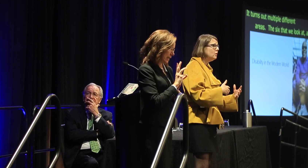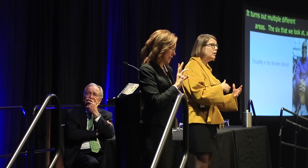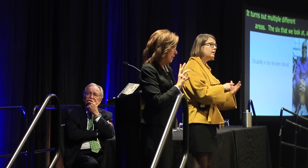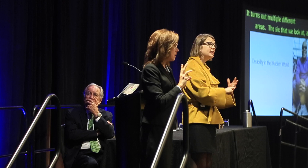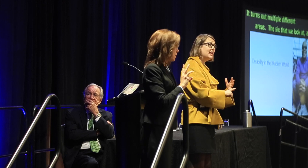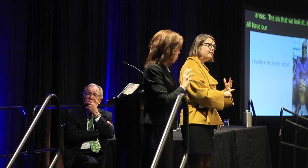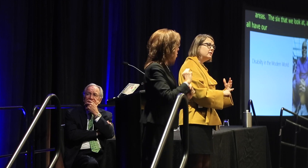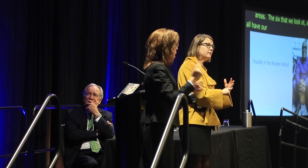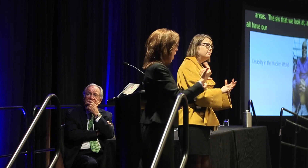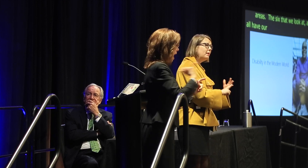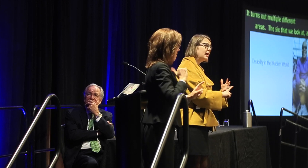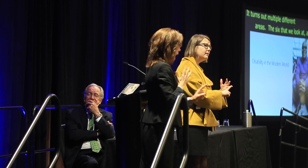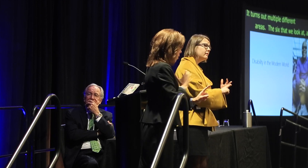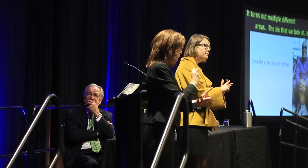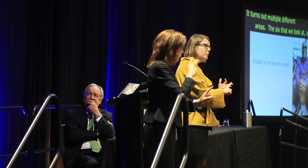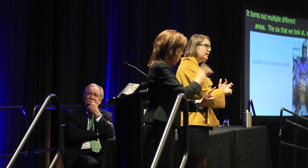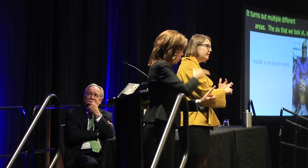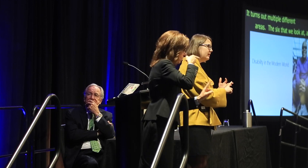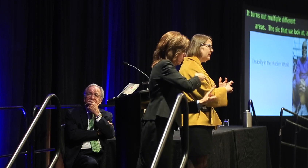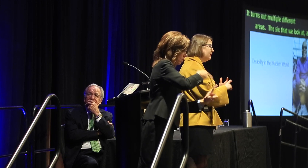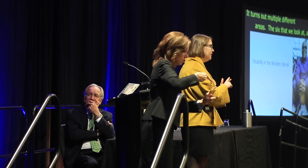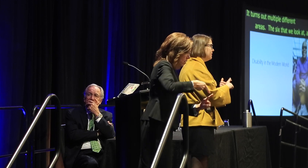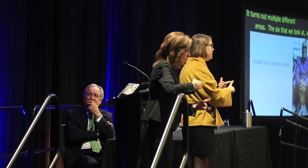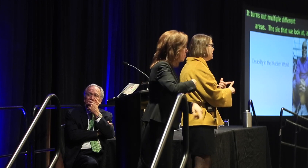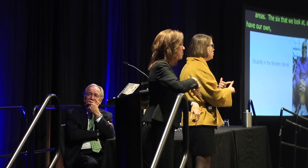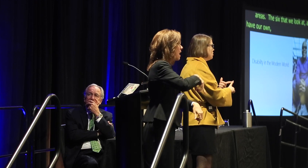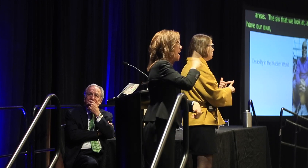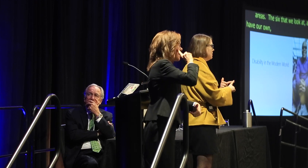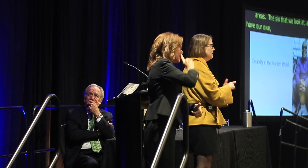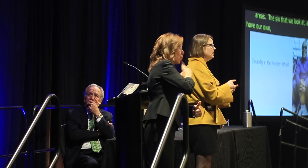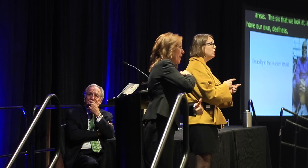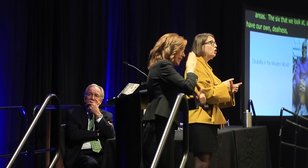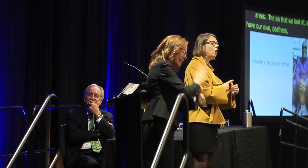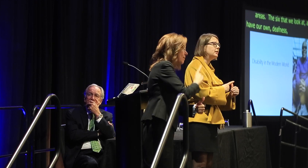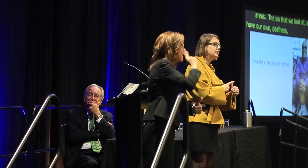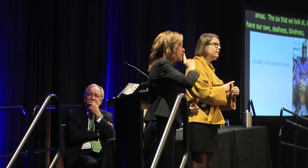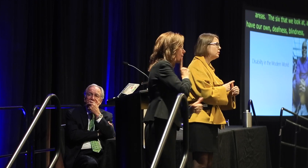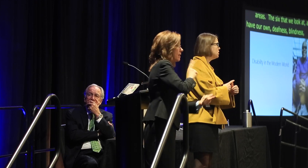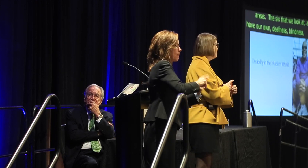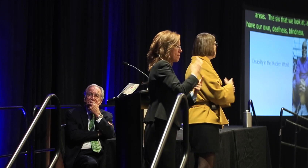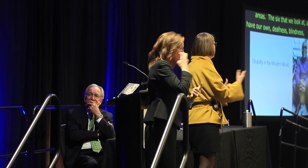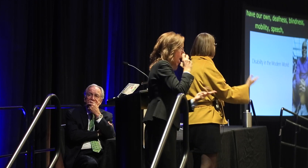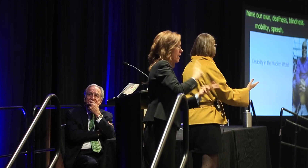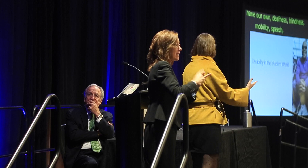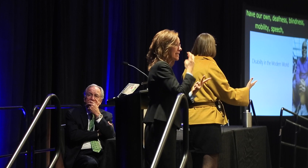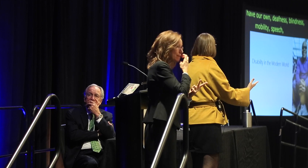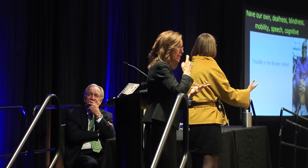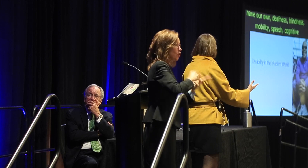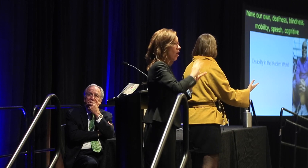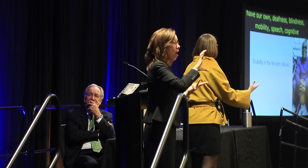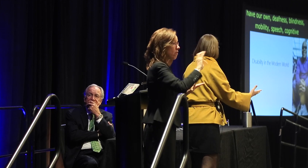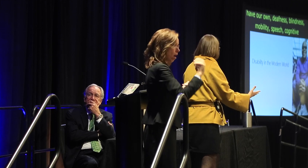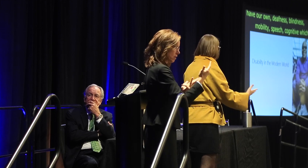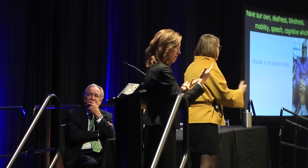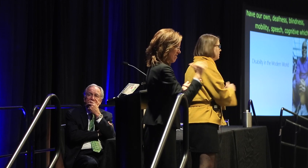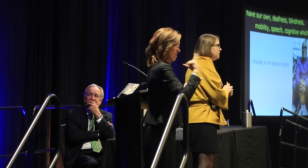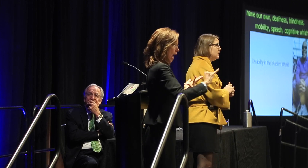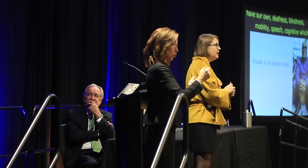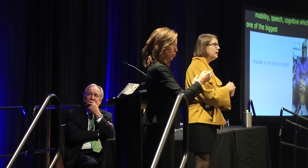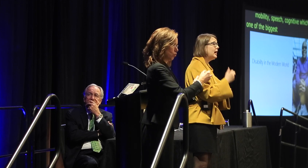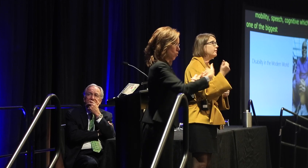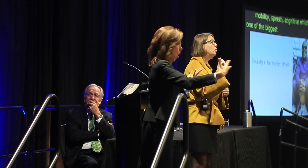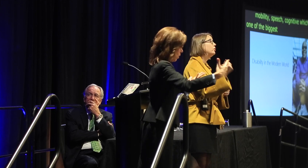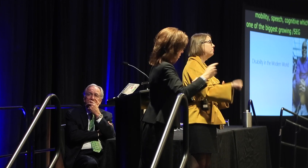pivot. We look at deafness, blindness, mobility, speech, cognitive, which is clearly one of the biggest growing